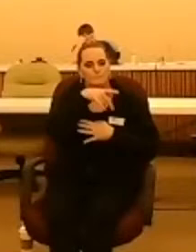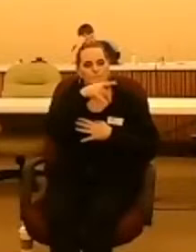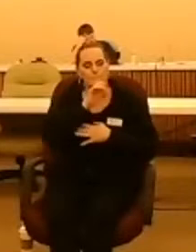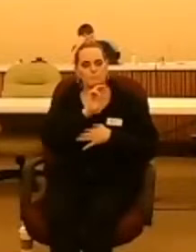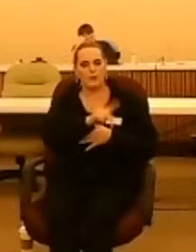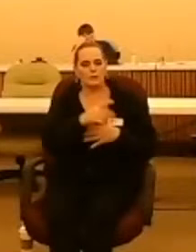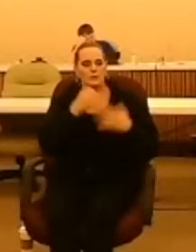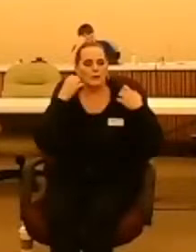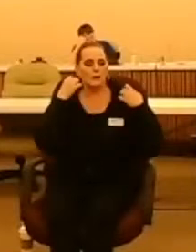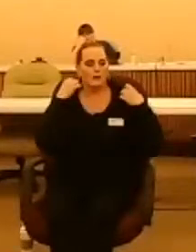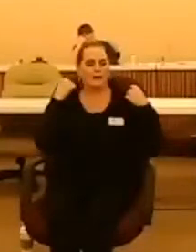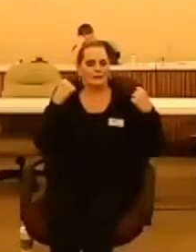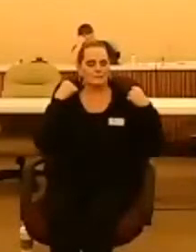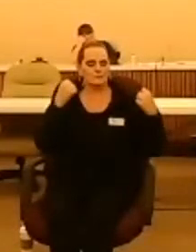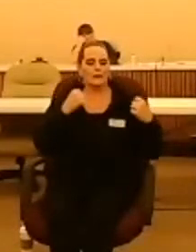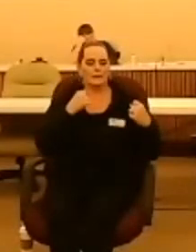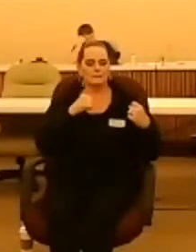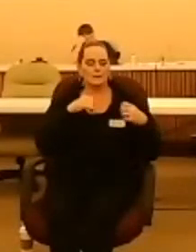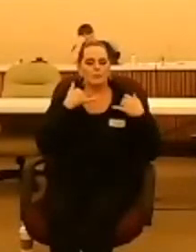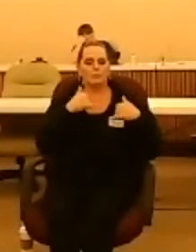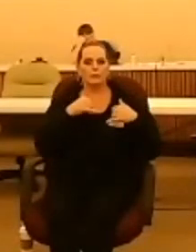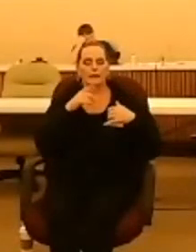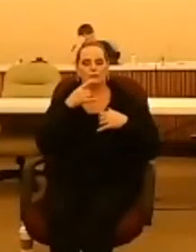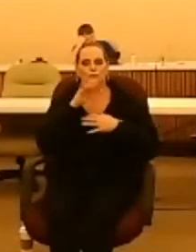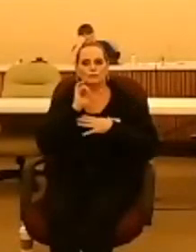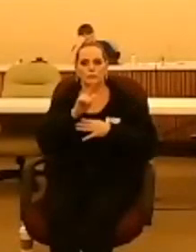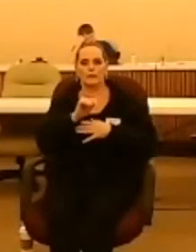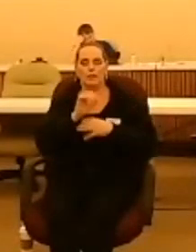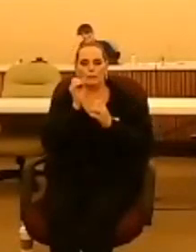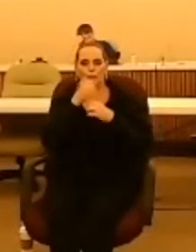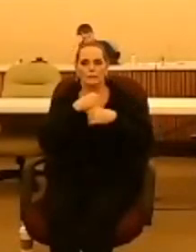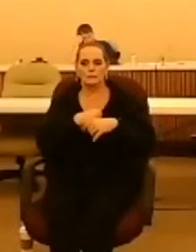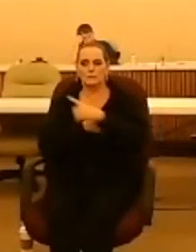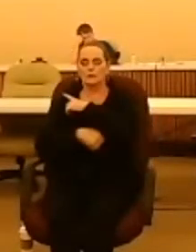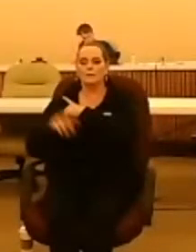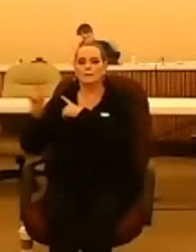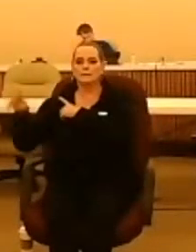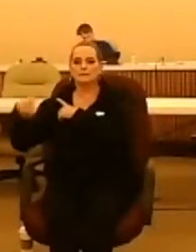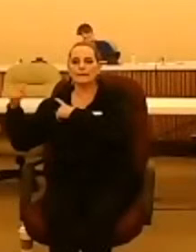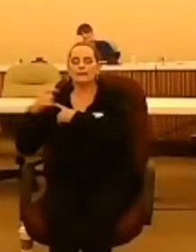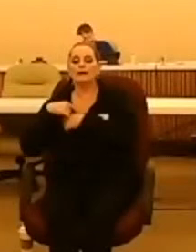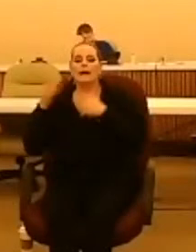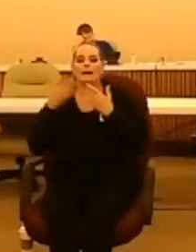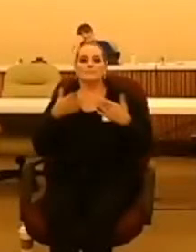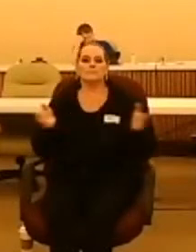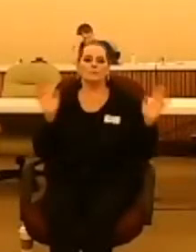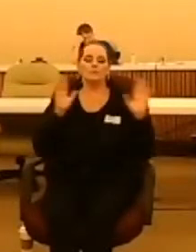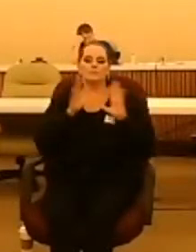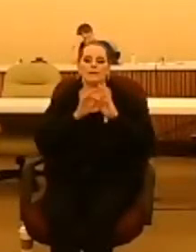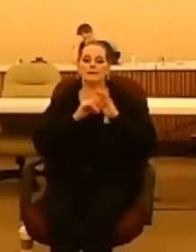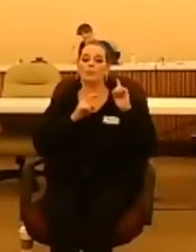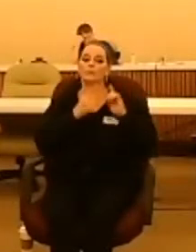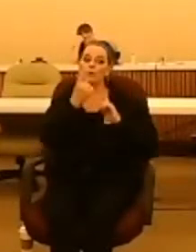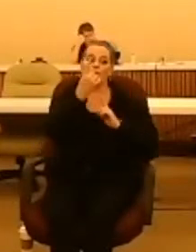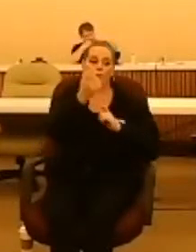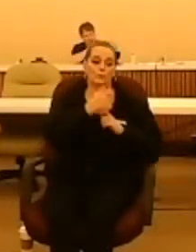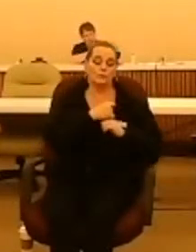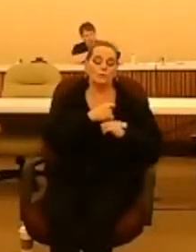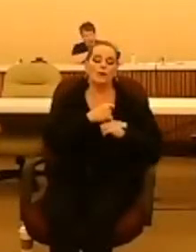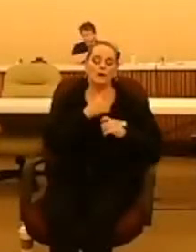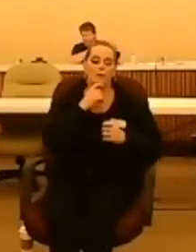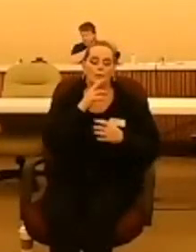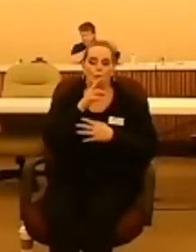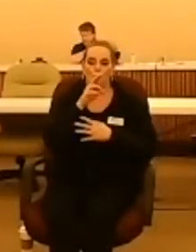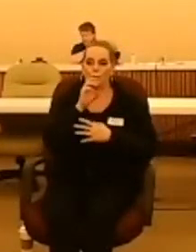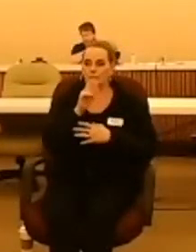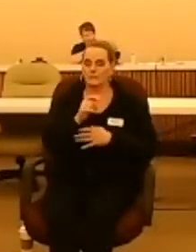Exercise Play Trail creation. Seconded. I'll just open comment by saying only one of those be it further resolves were